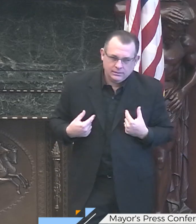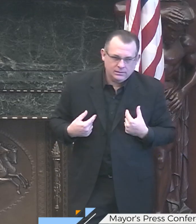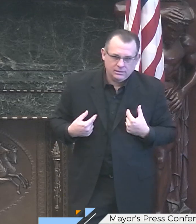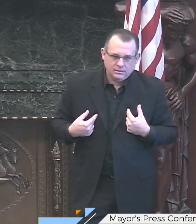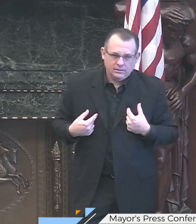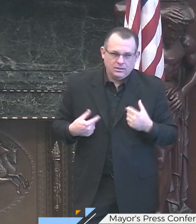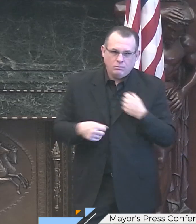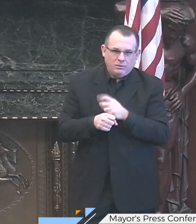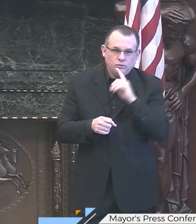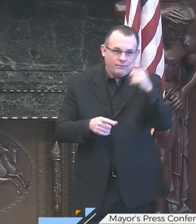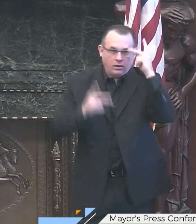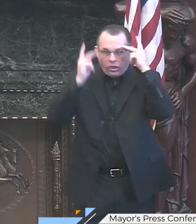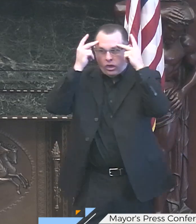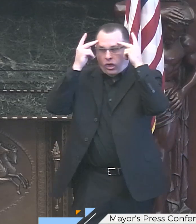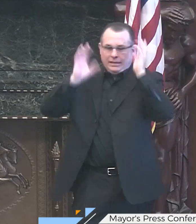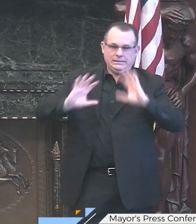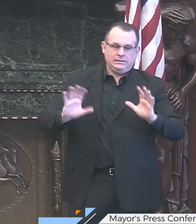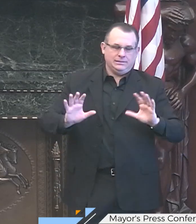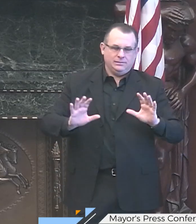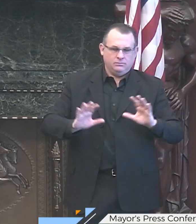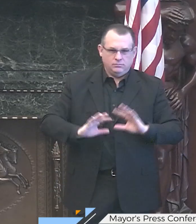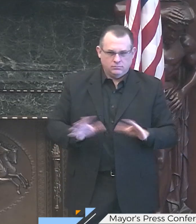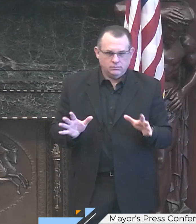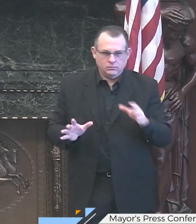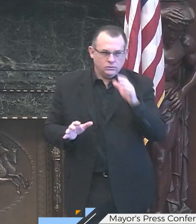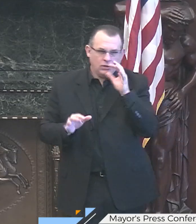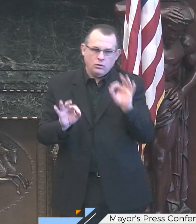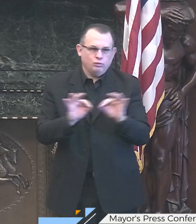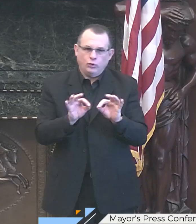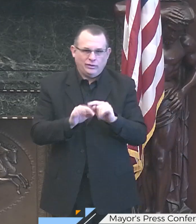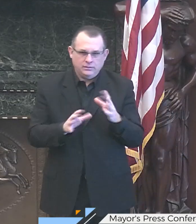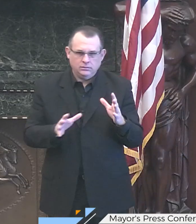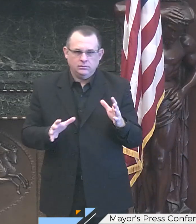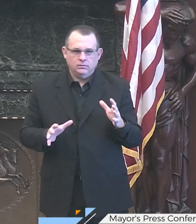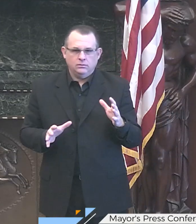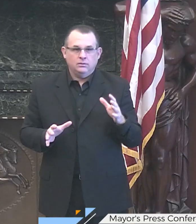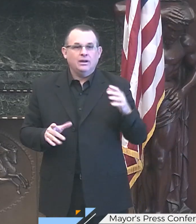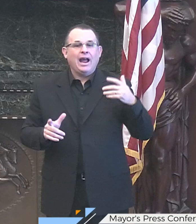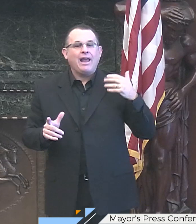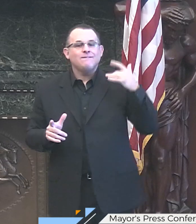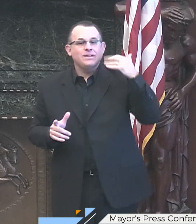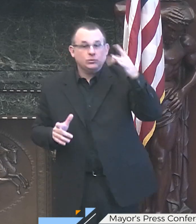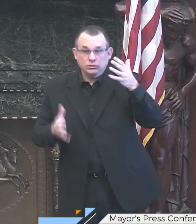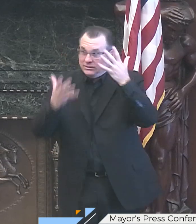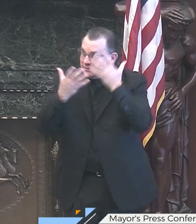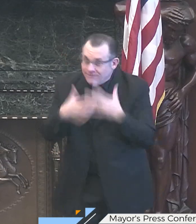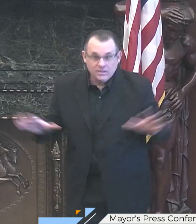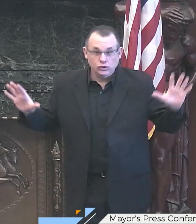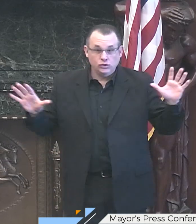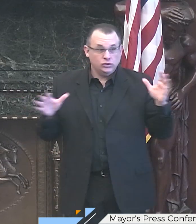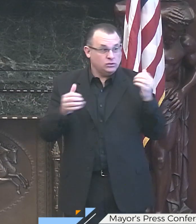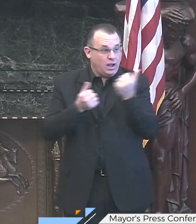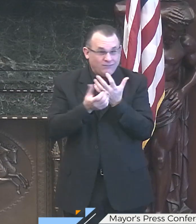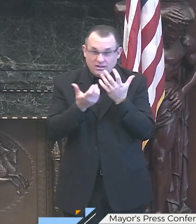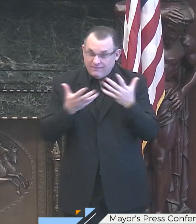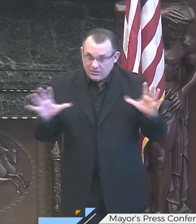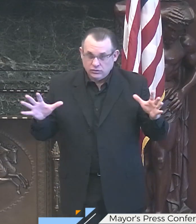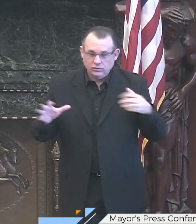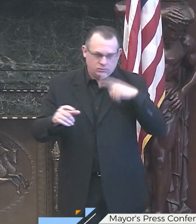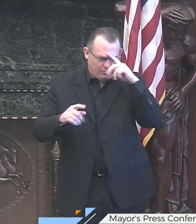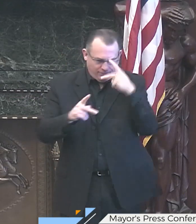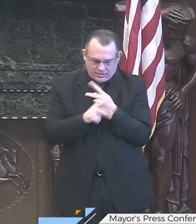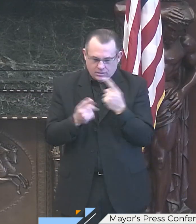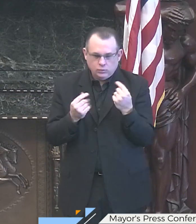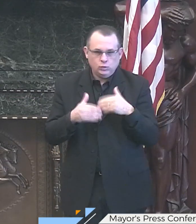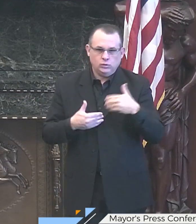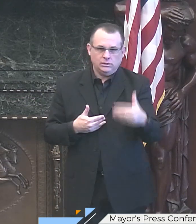But at the end of this process, we will have a number and we'll figure out what we need to do to continue to move the